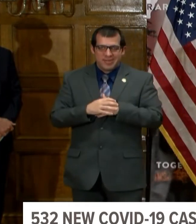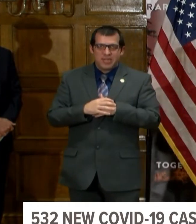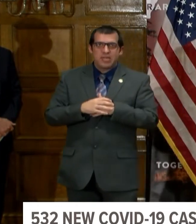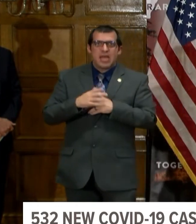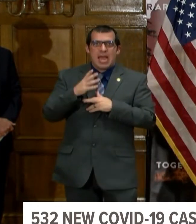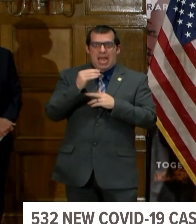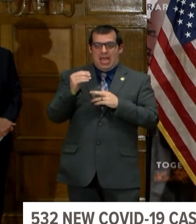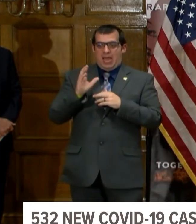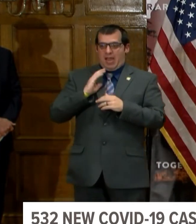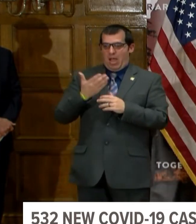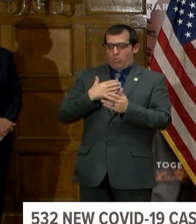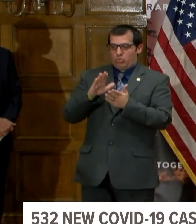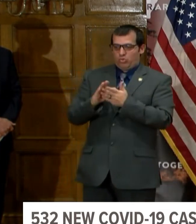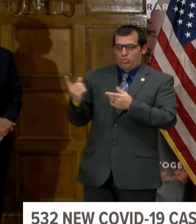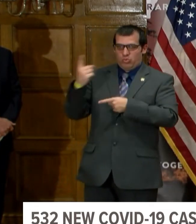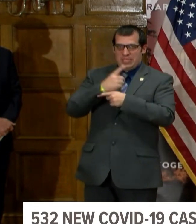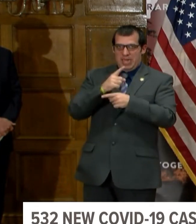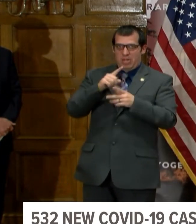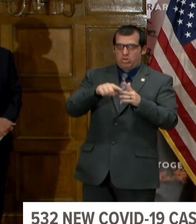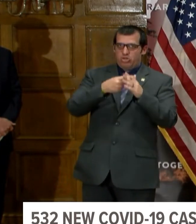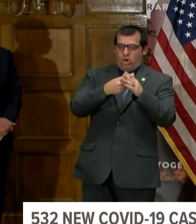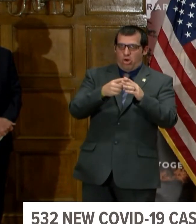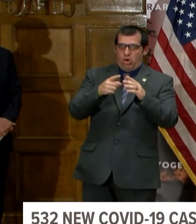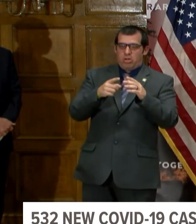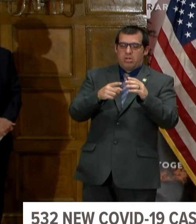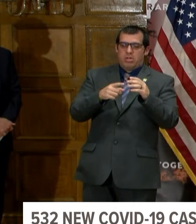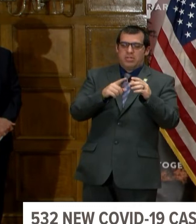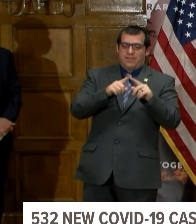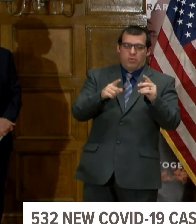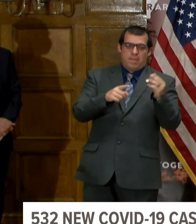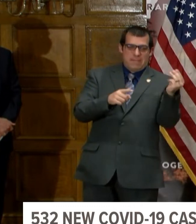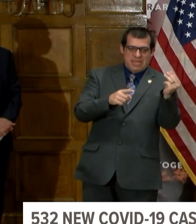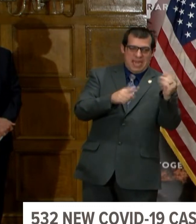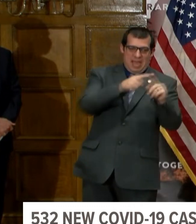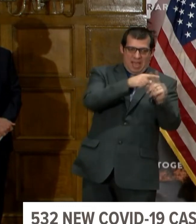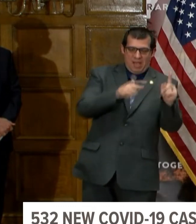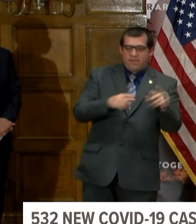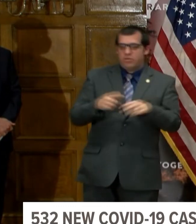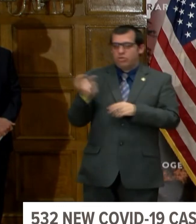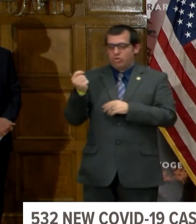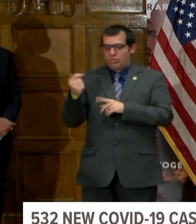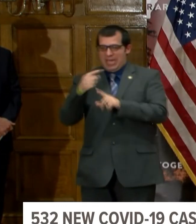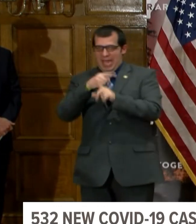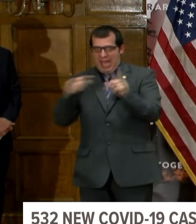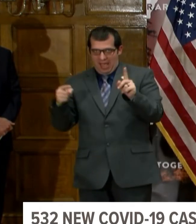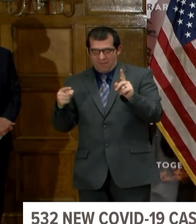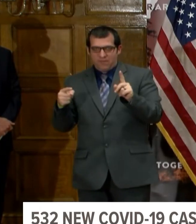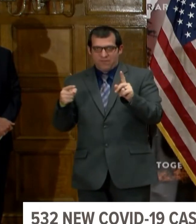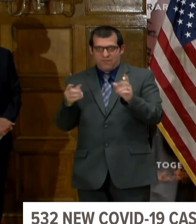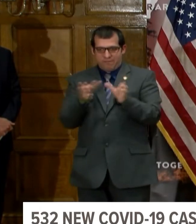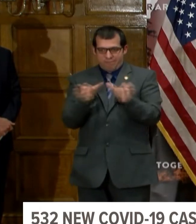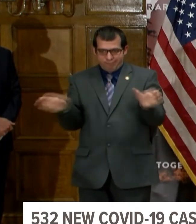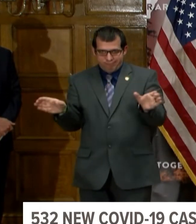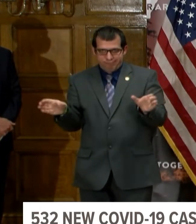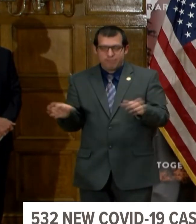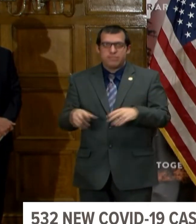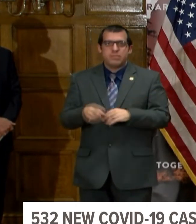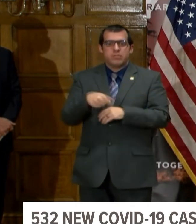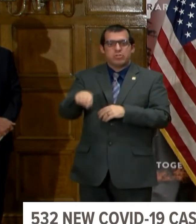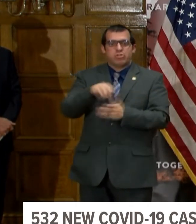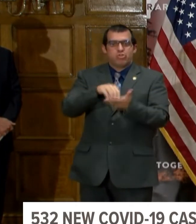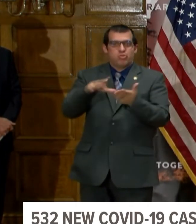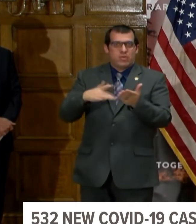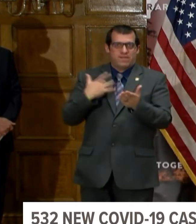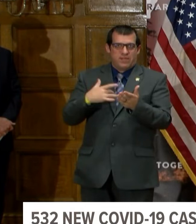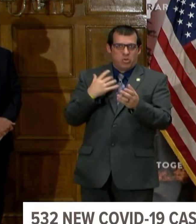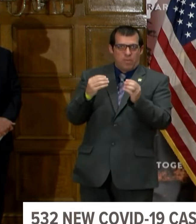staggered start to our school day. Half of our students came on Monday, the other half came on Tuesday. That allowed for our students to feel more comfortable